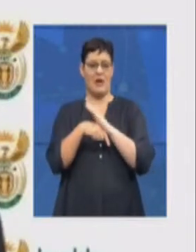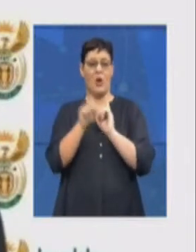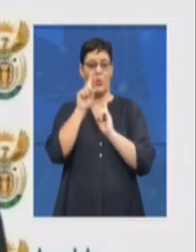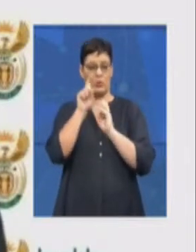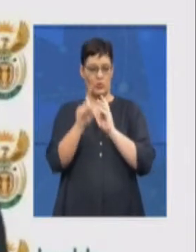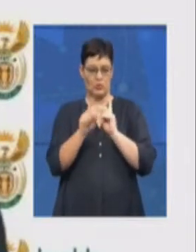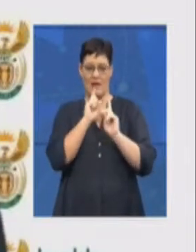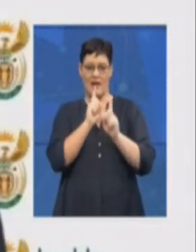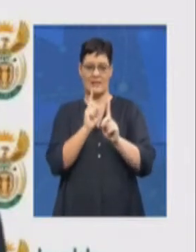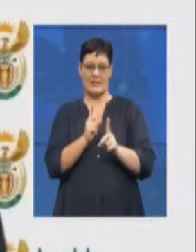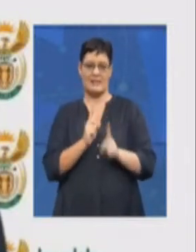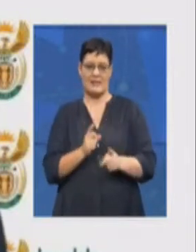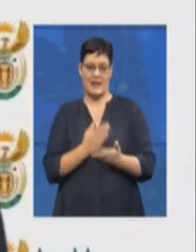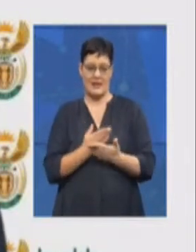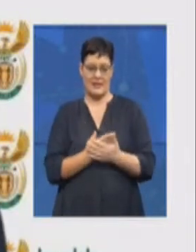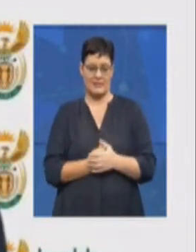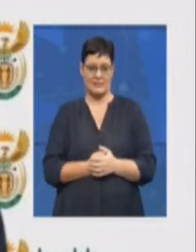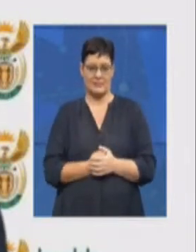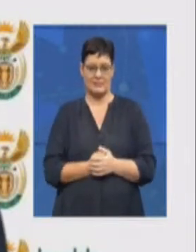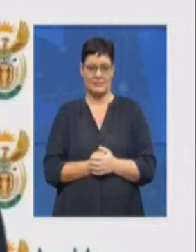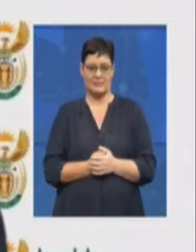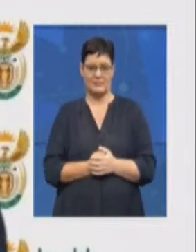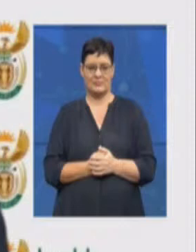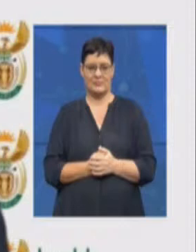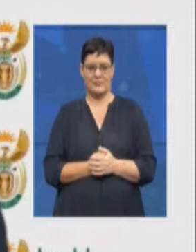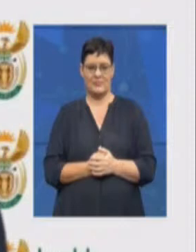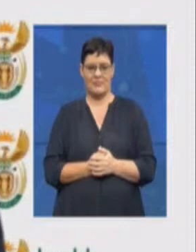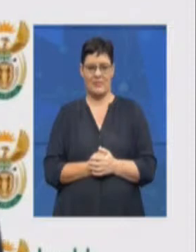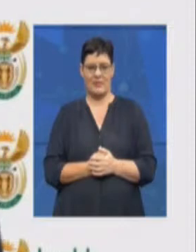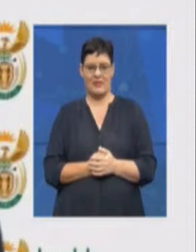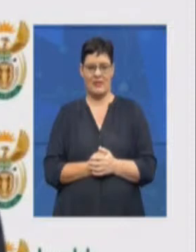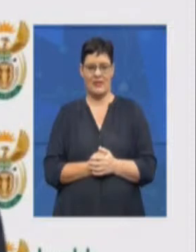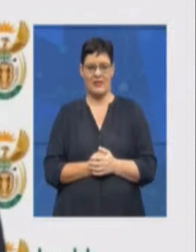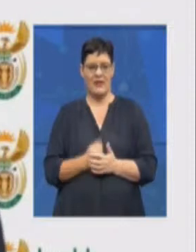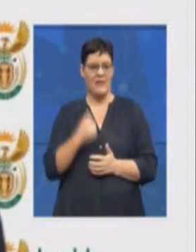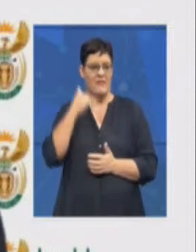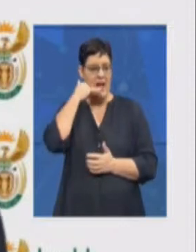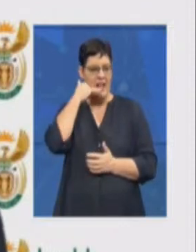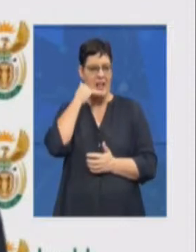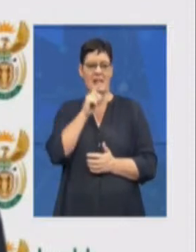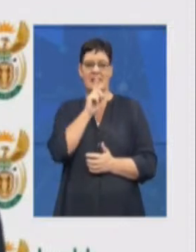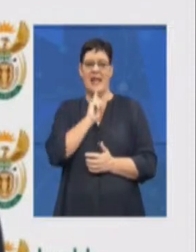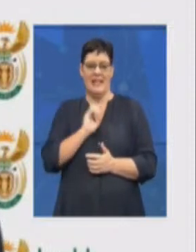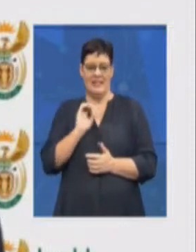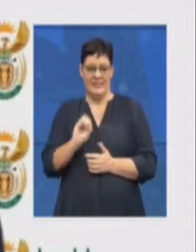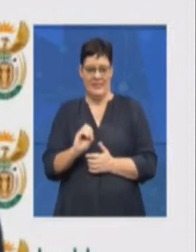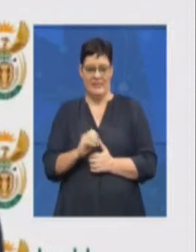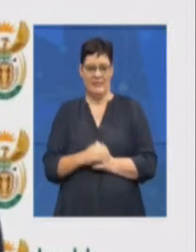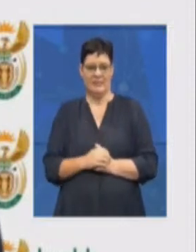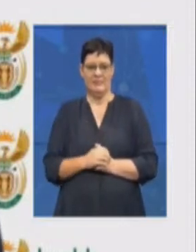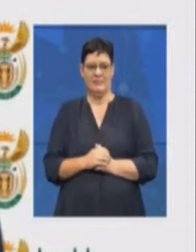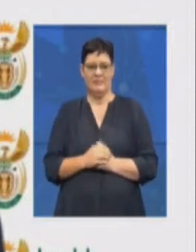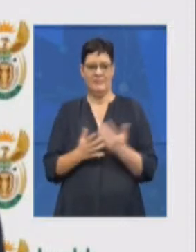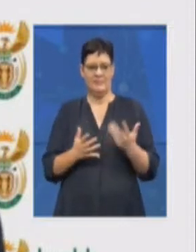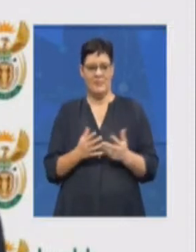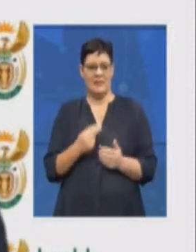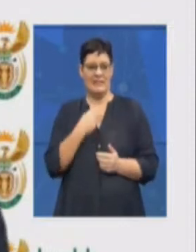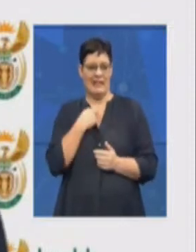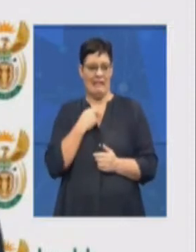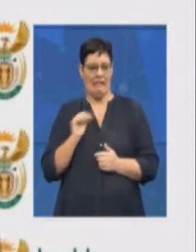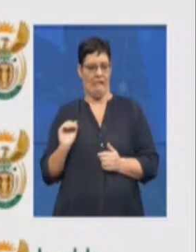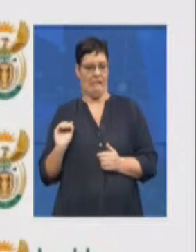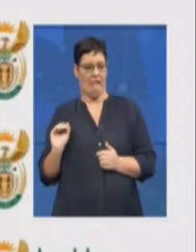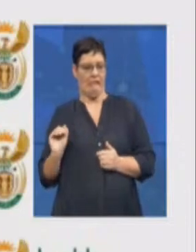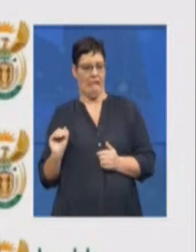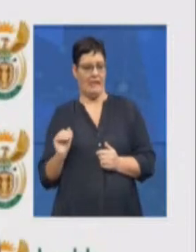Keep your phone on silent. If we get stuck with some difficult question, we'll WhatsApp you